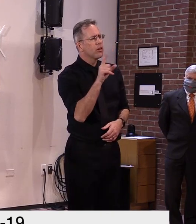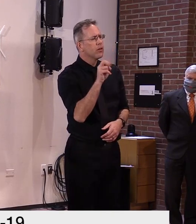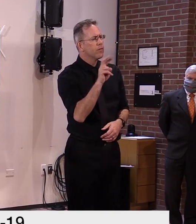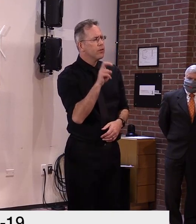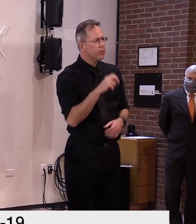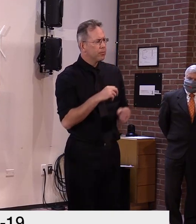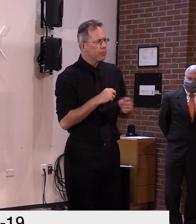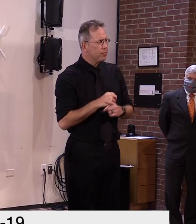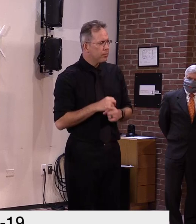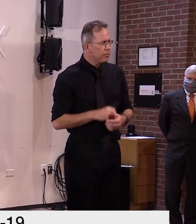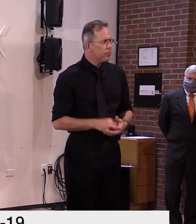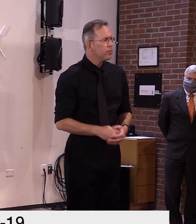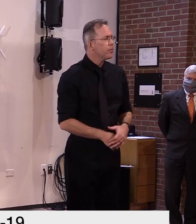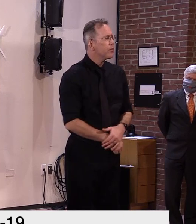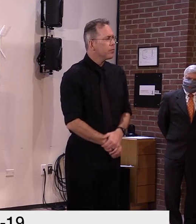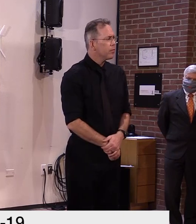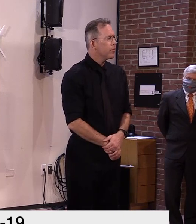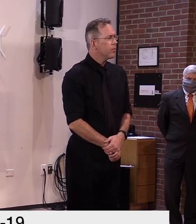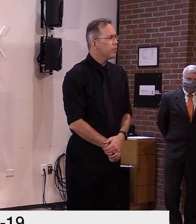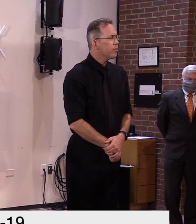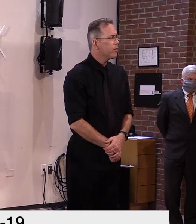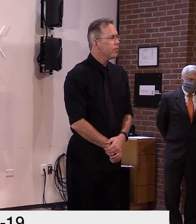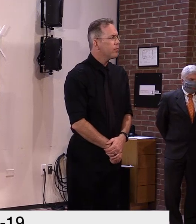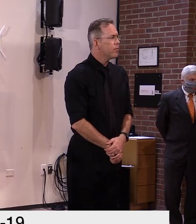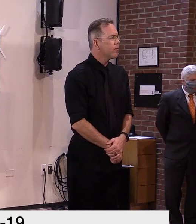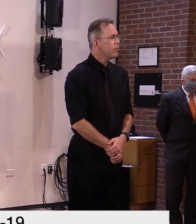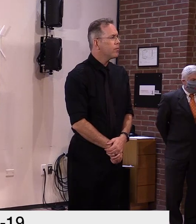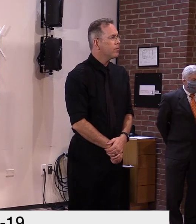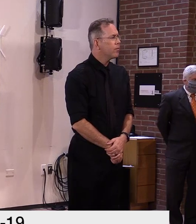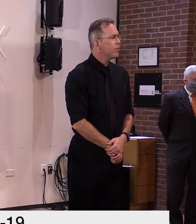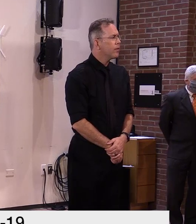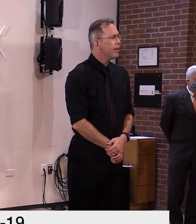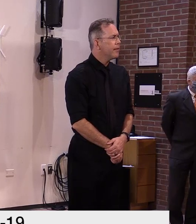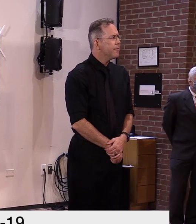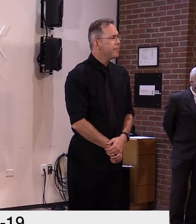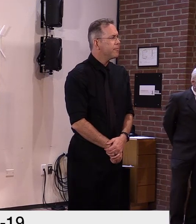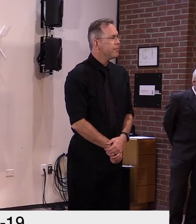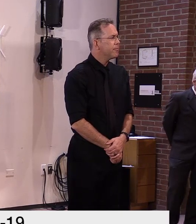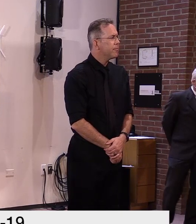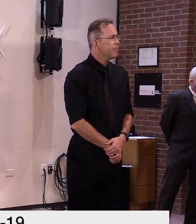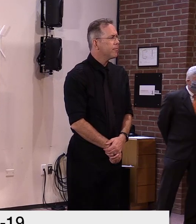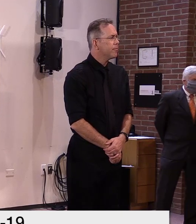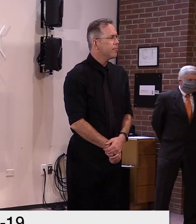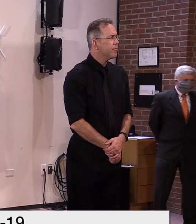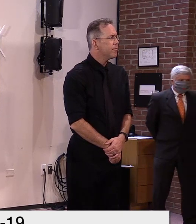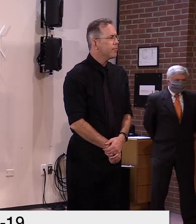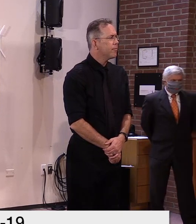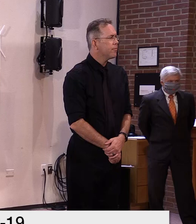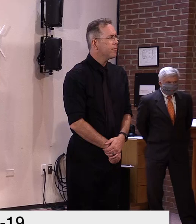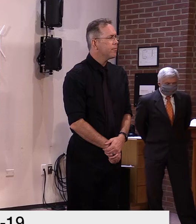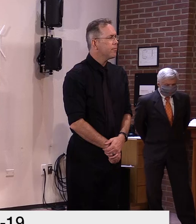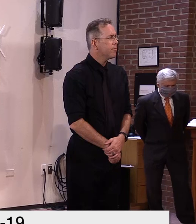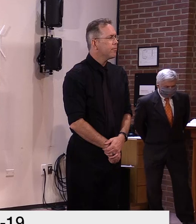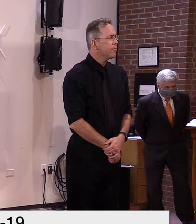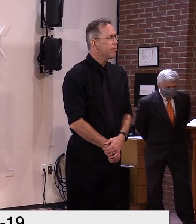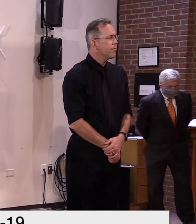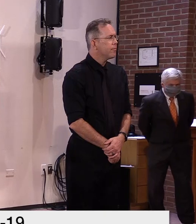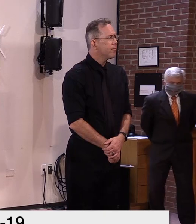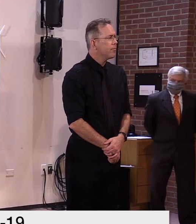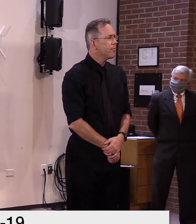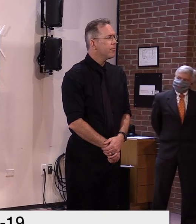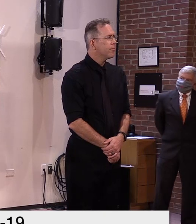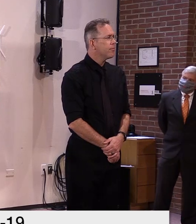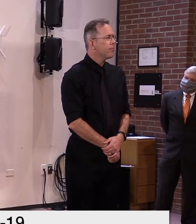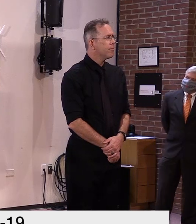2018-2019 flu season saw 1,800 hospitalizations. Your website's annual report doesn't have mortality figures for that